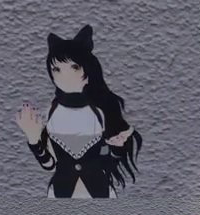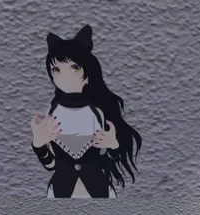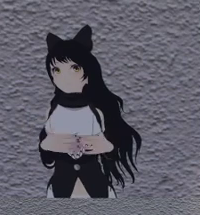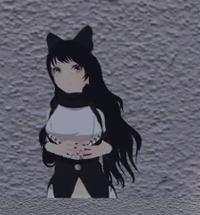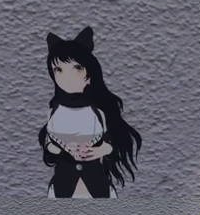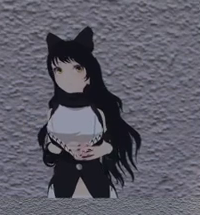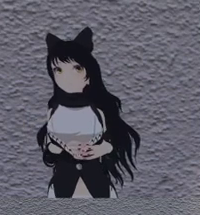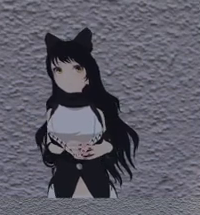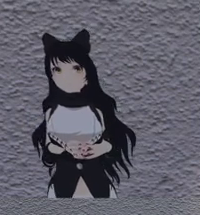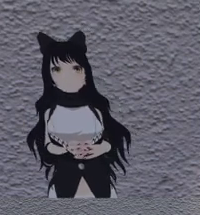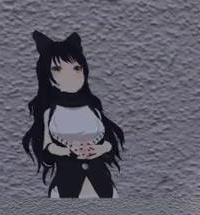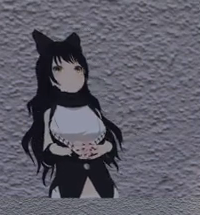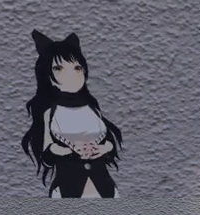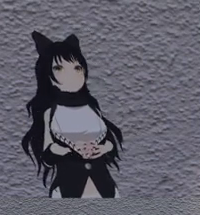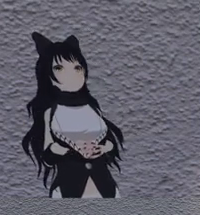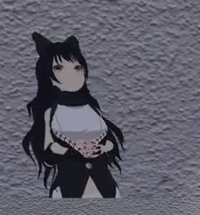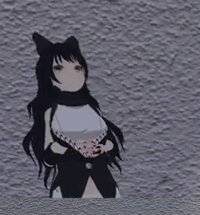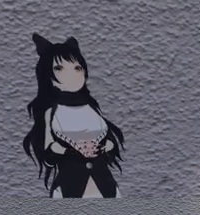Now what's this sign?